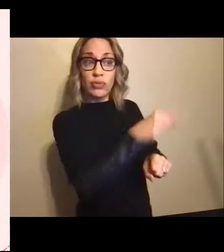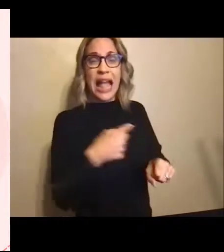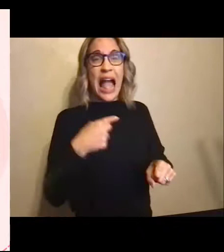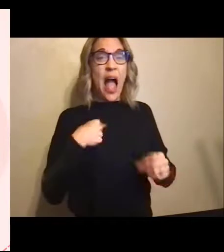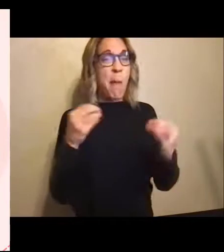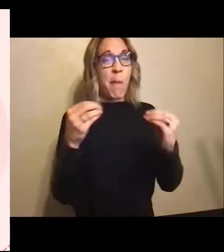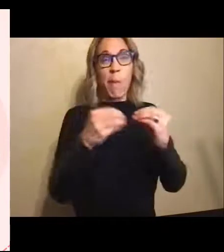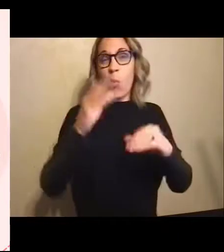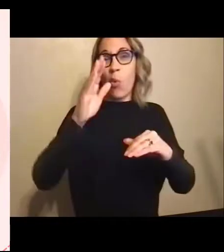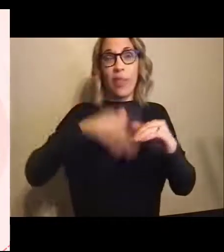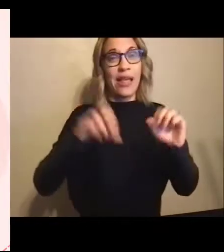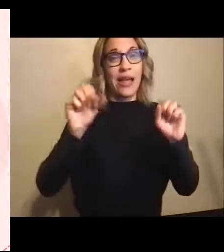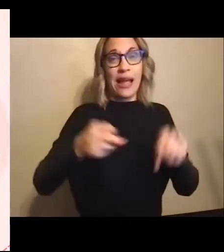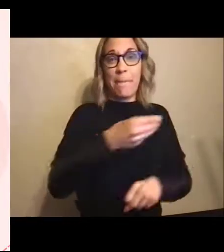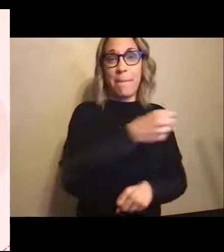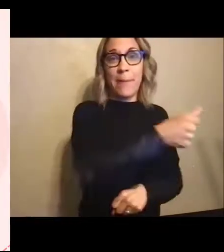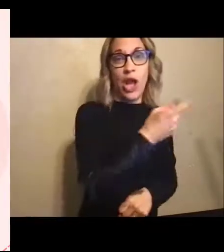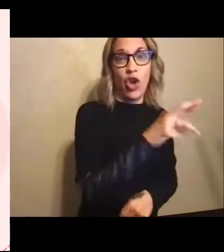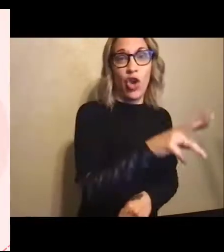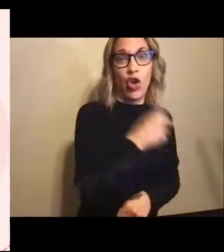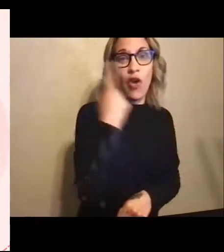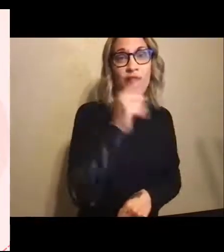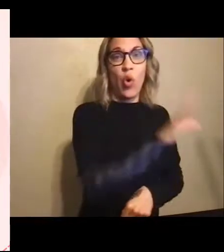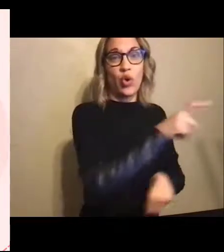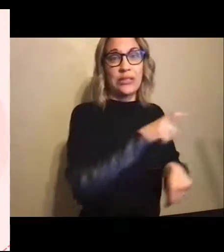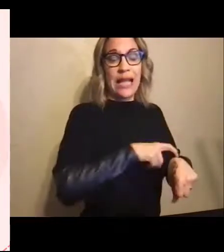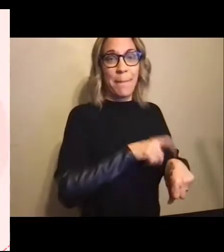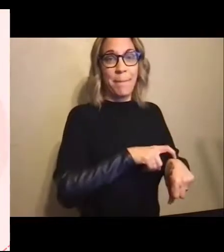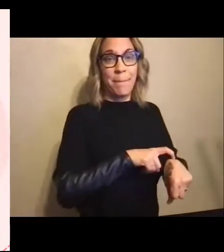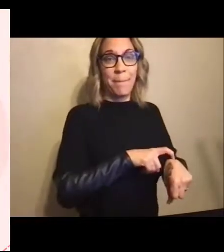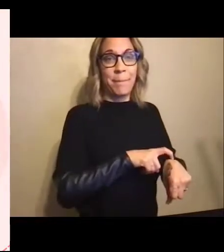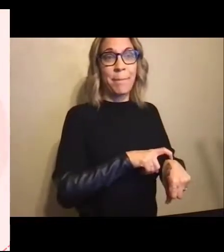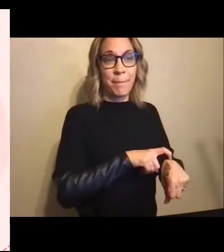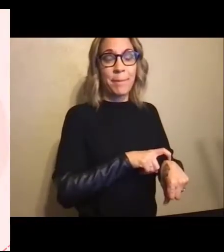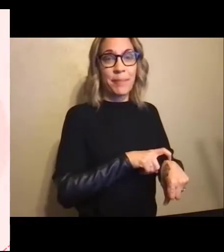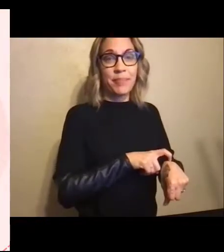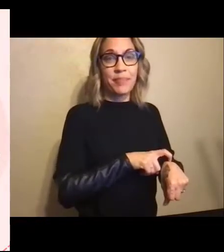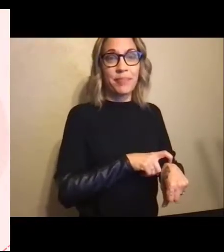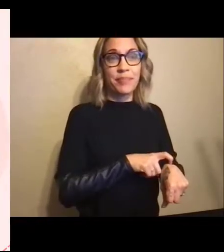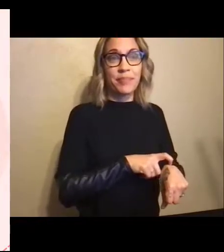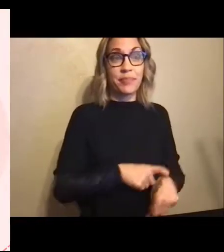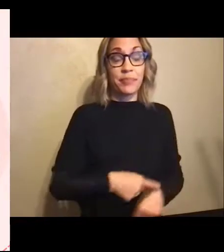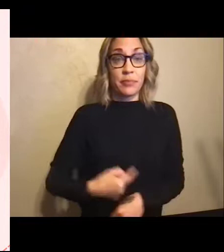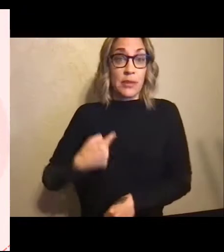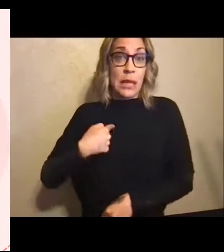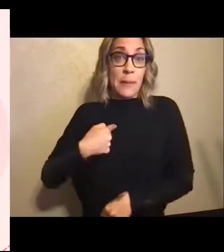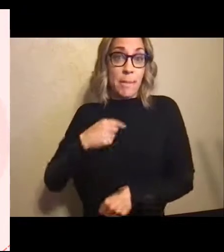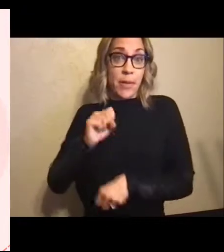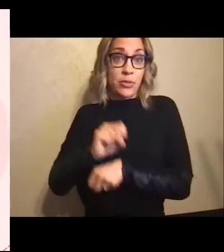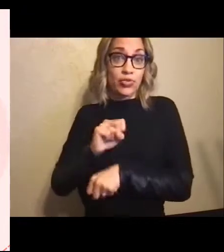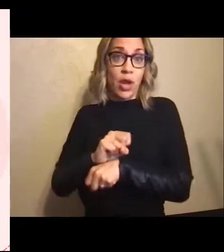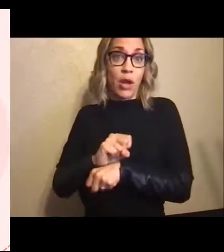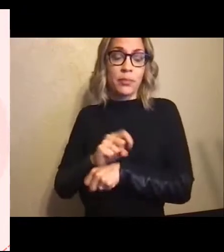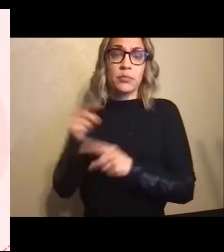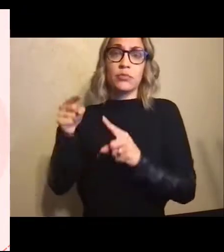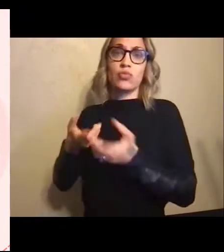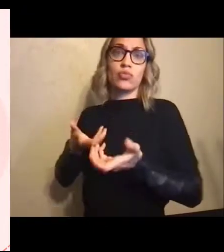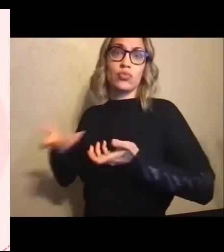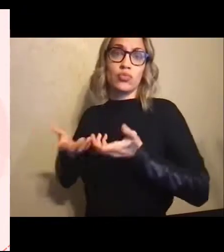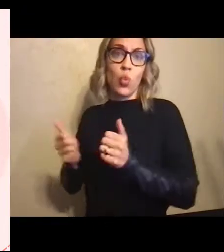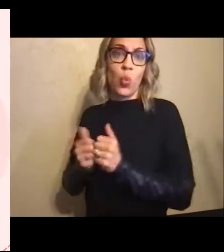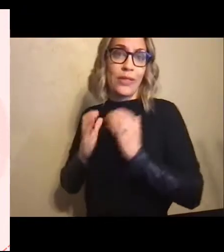My assistant was creating this PowerPoint. I am more than happy to pay her for her time, more than happy to pay her for what she does.